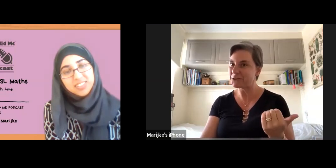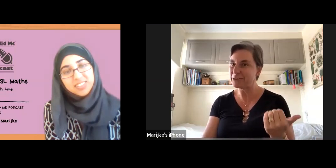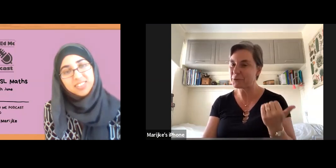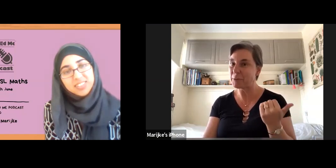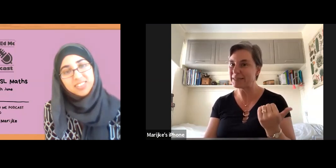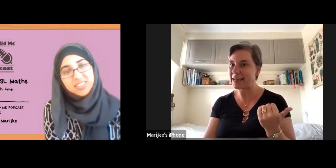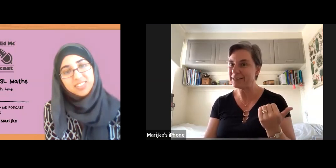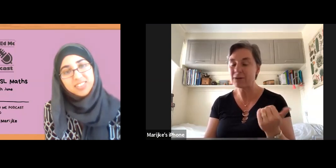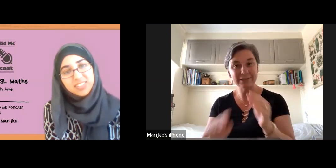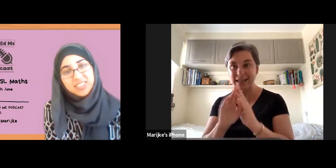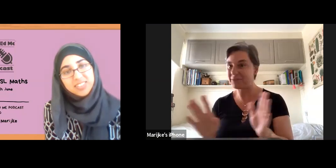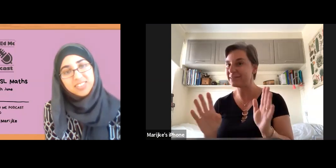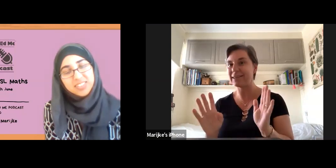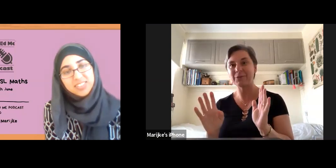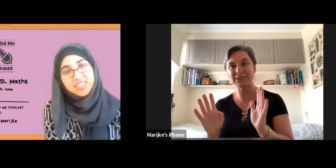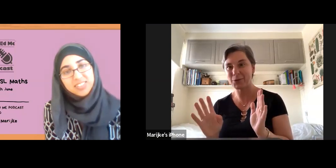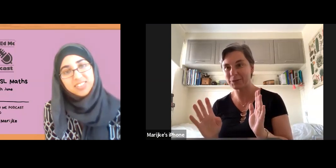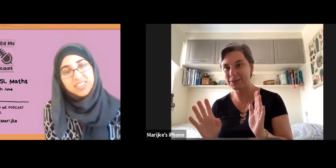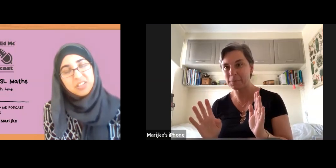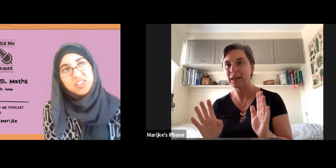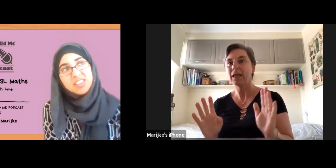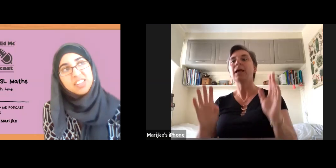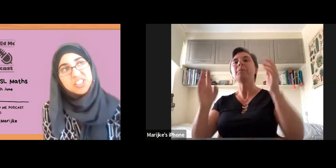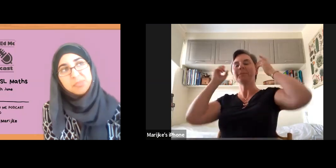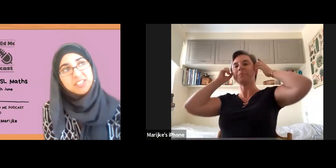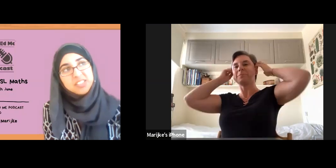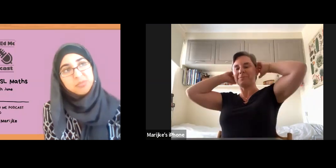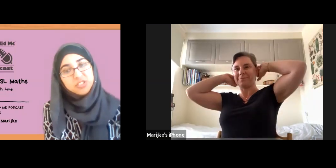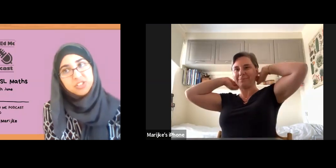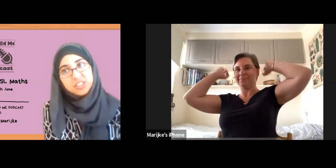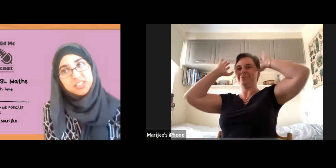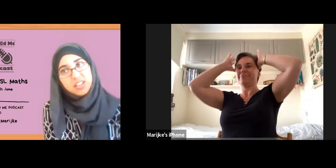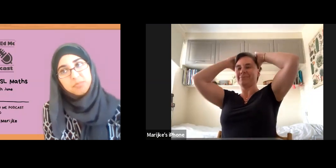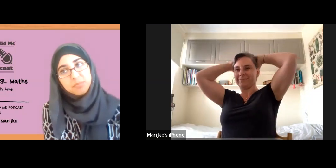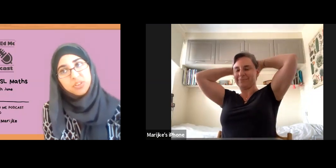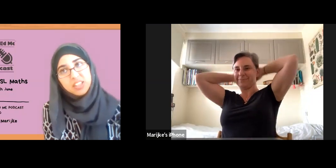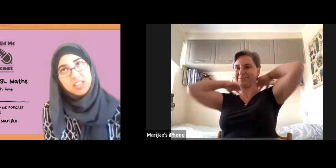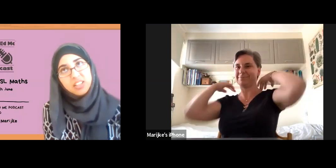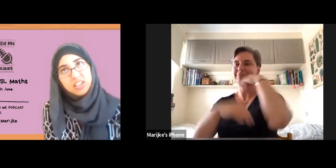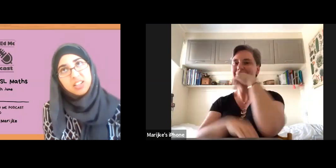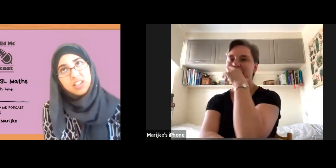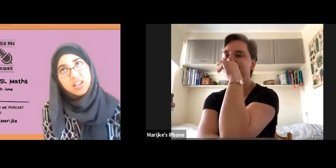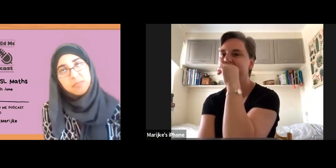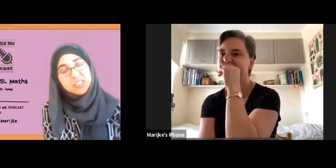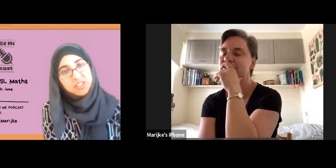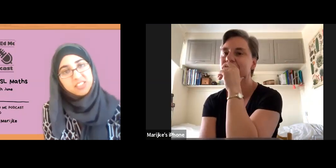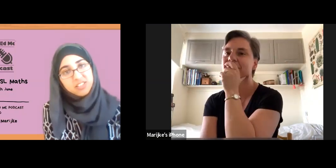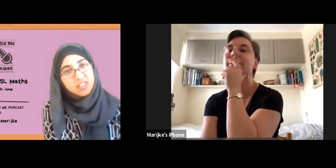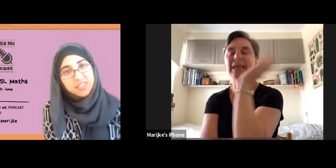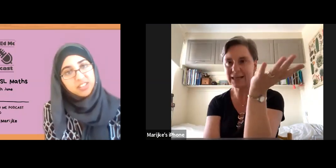Street or from number 10, there is never a sign language interpreter. Are they just expecting someone to just put the subtitles on and read?